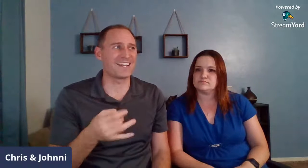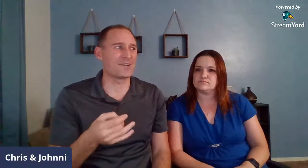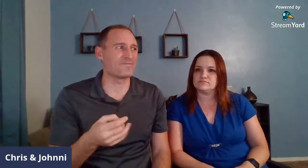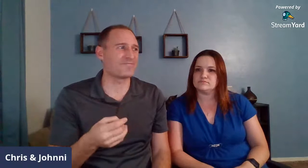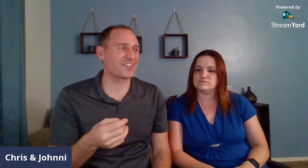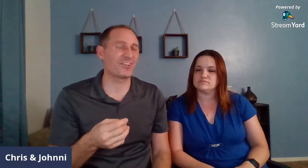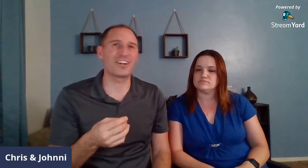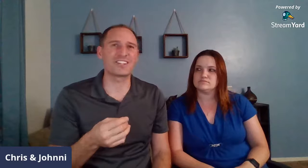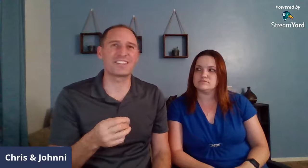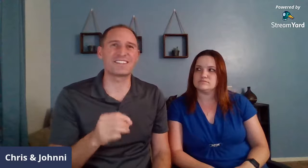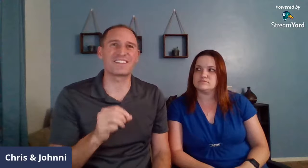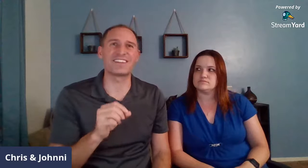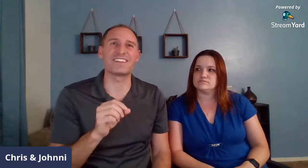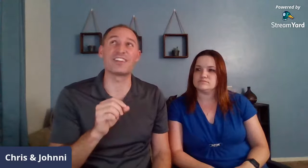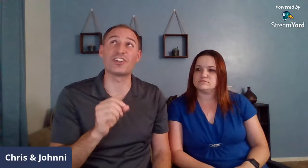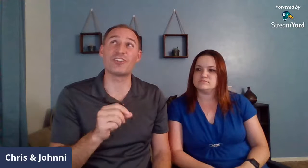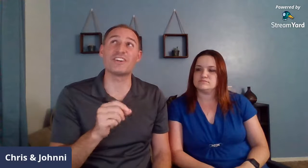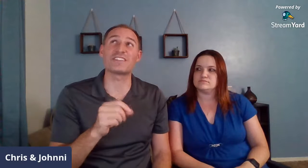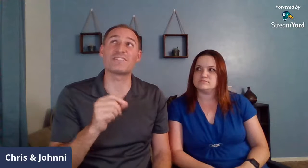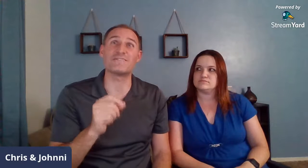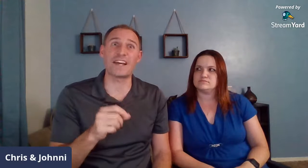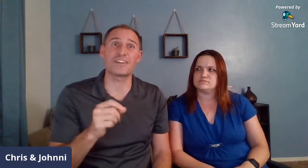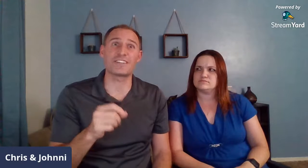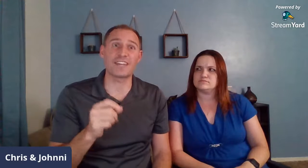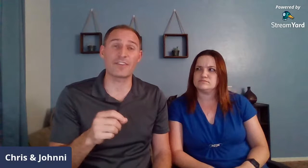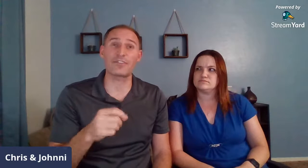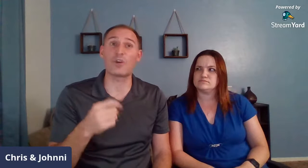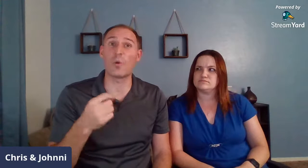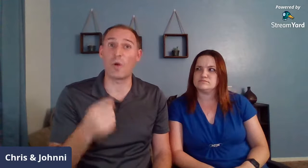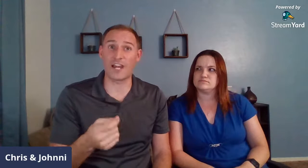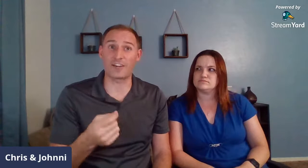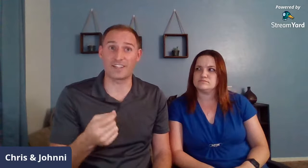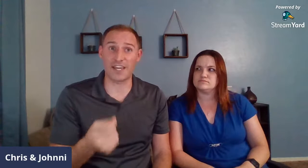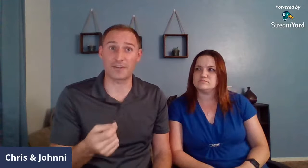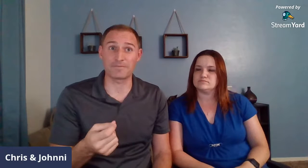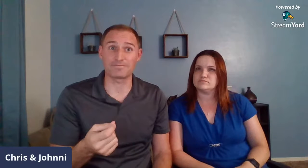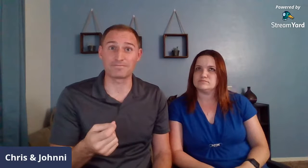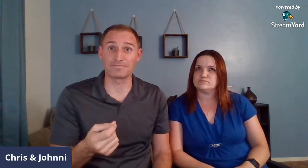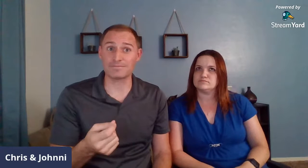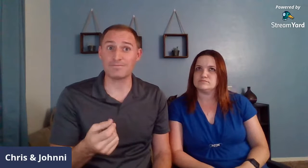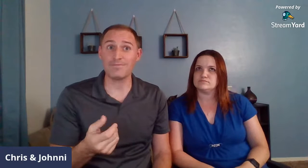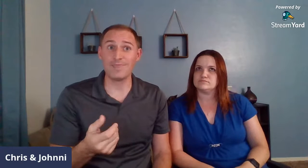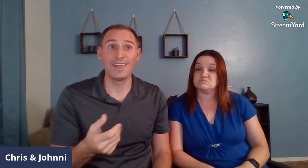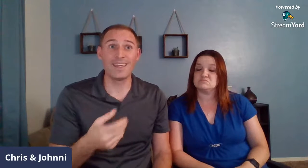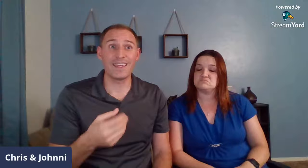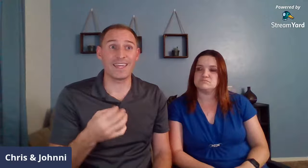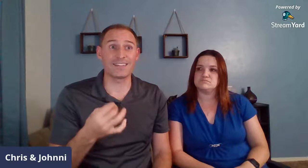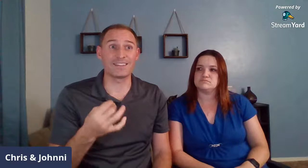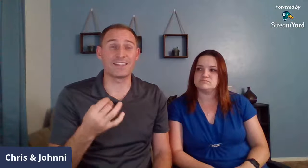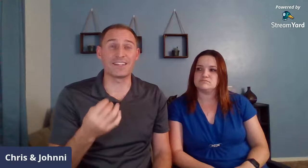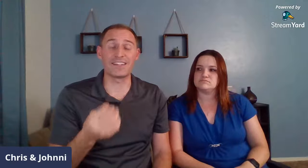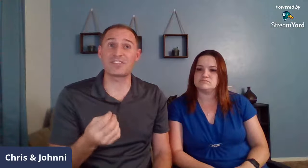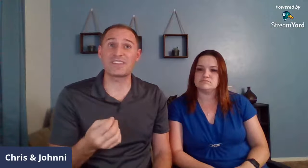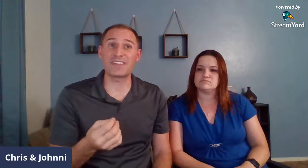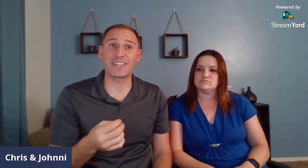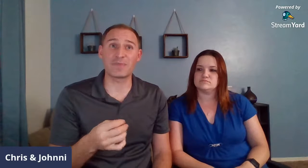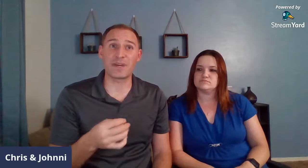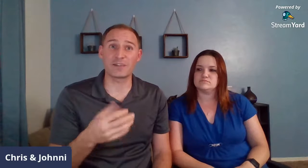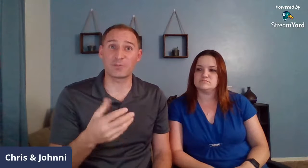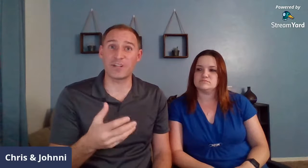in neurology is the neurons that fire together wire together. And the interesting thing about the brain